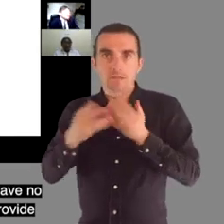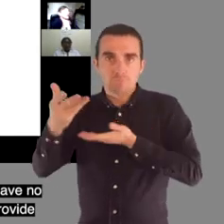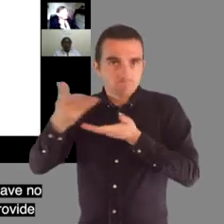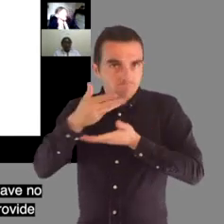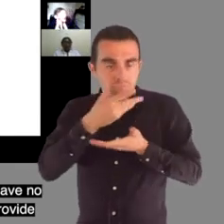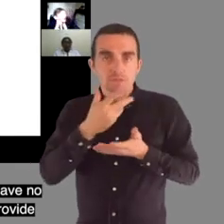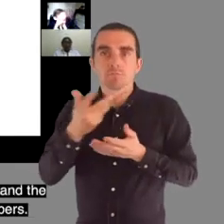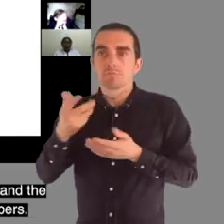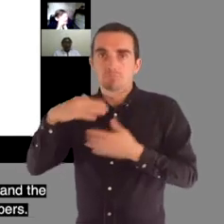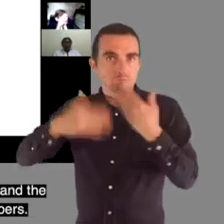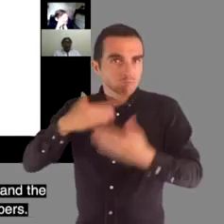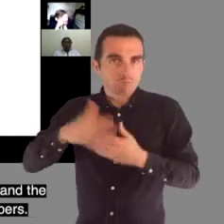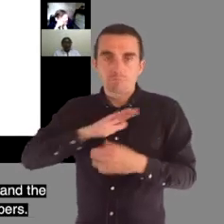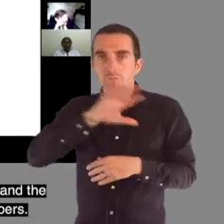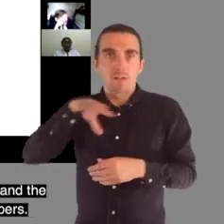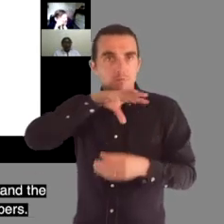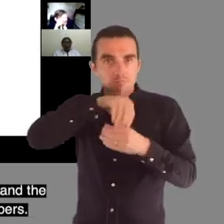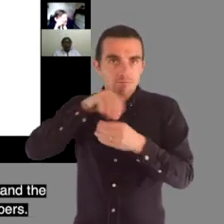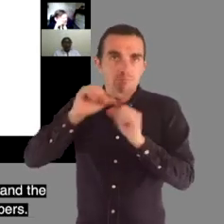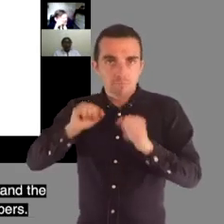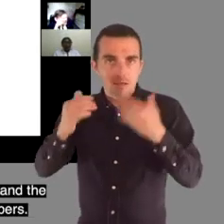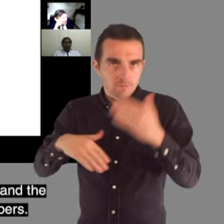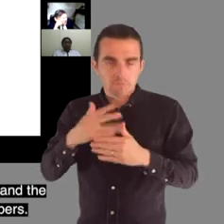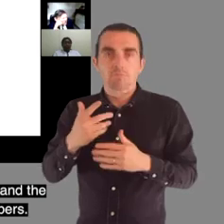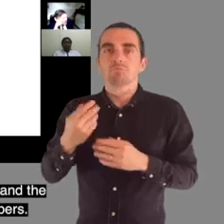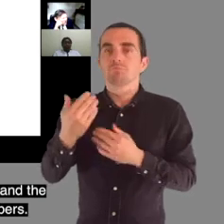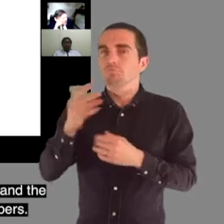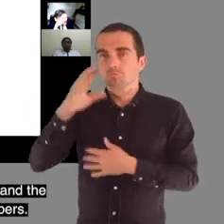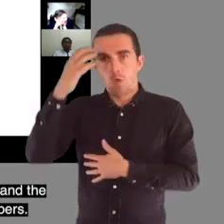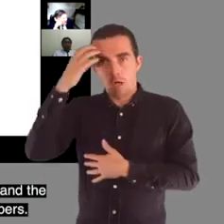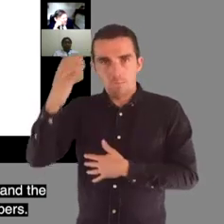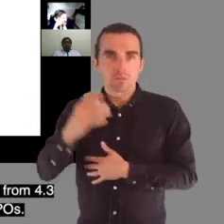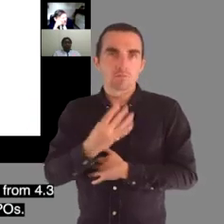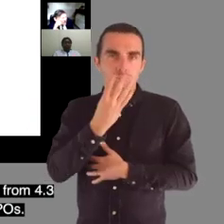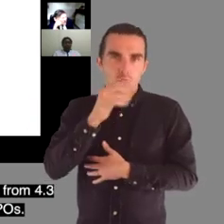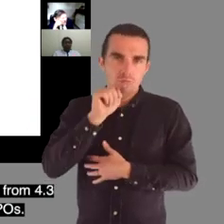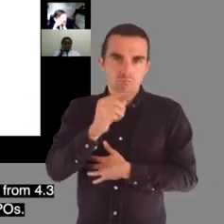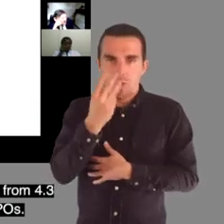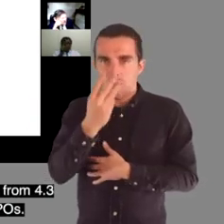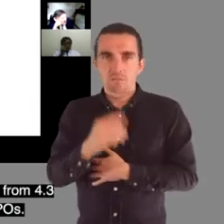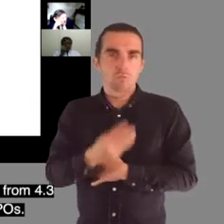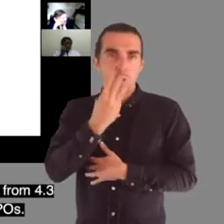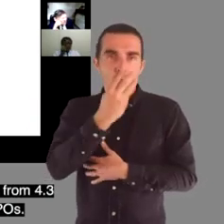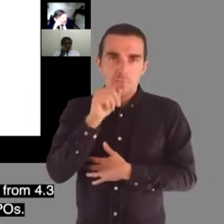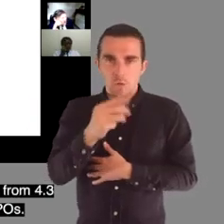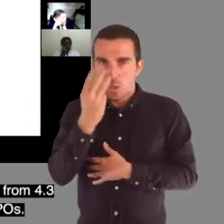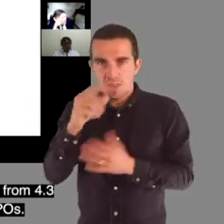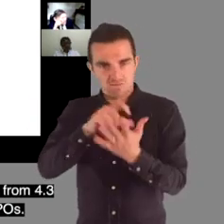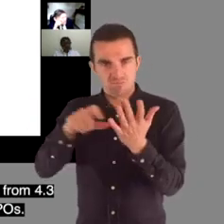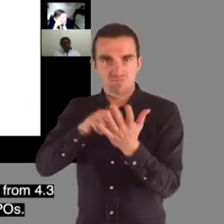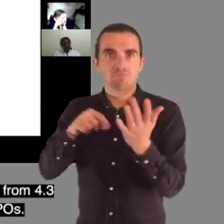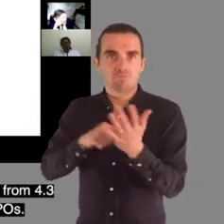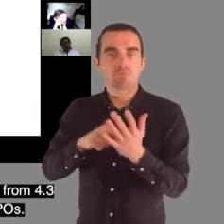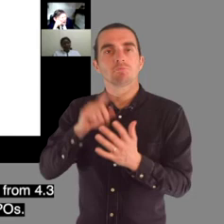have provide the accessible communications and the consultations with their members? So there's a duty on government